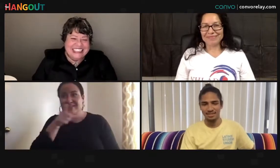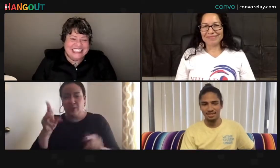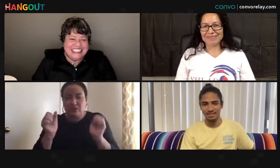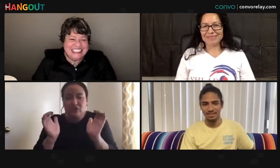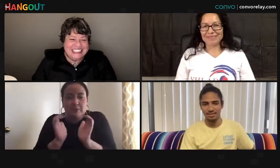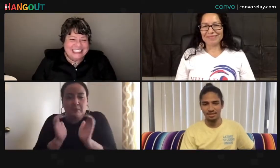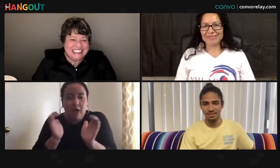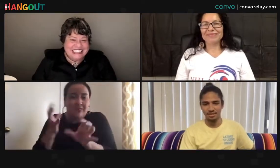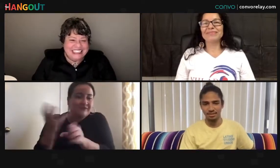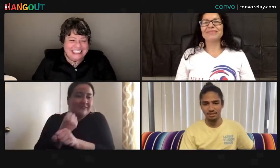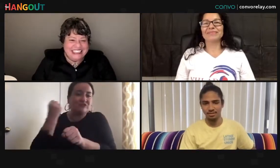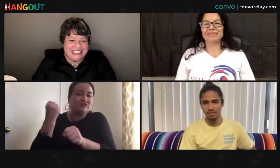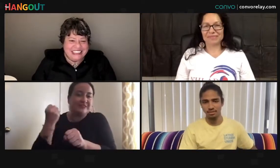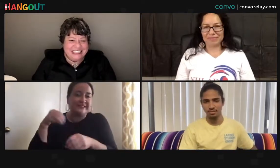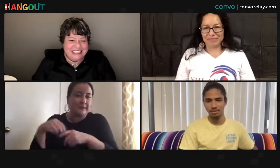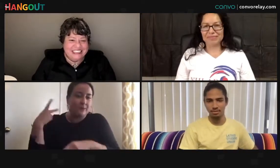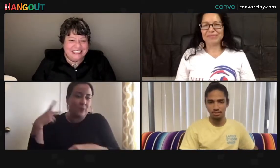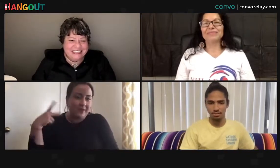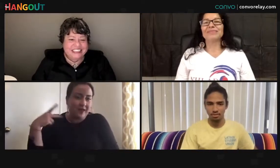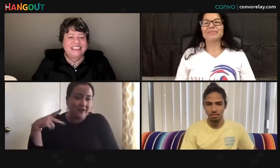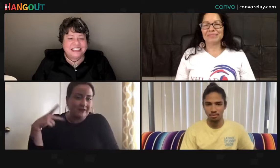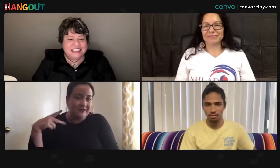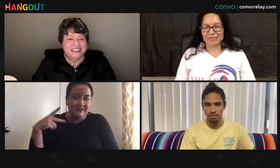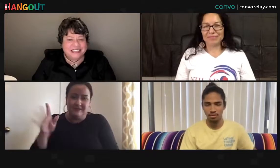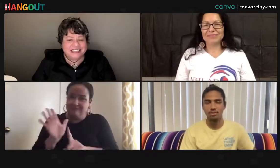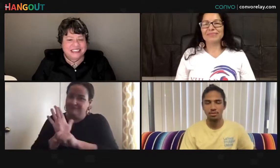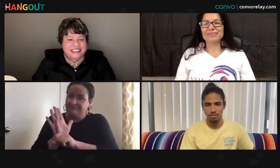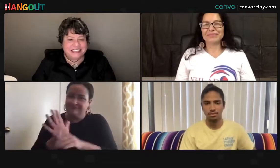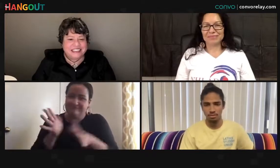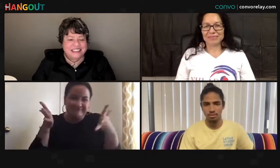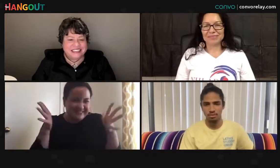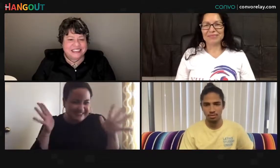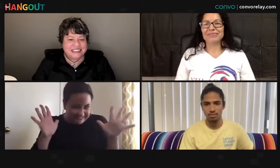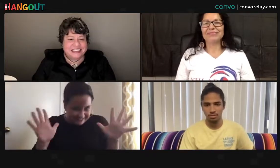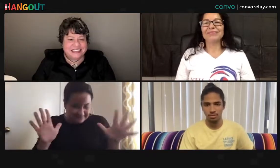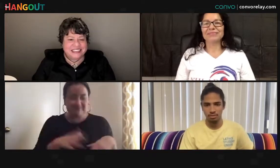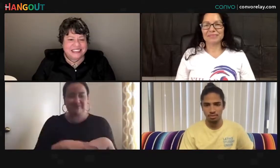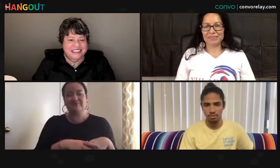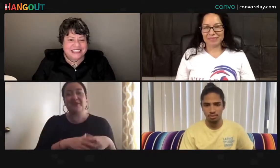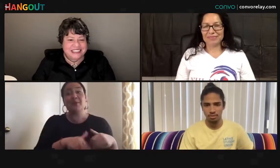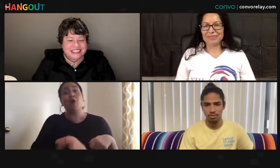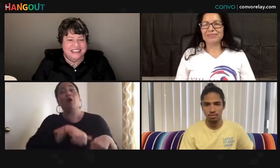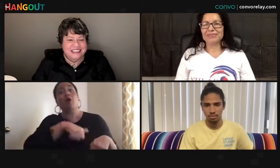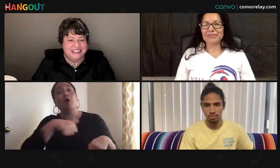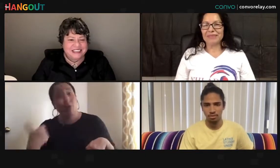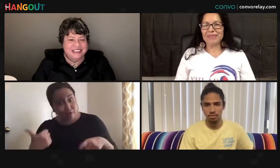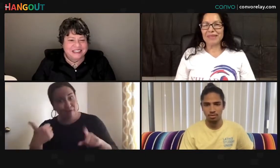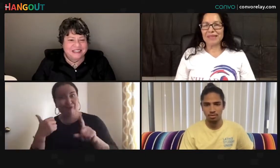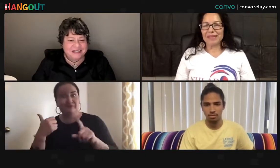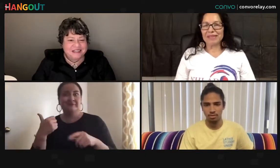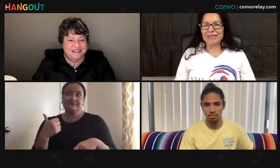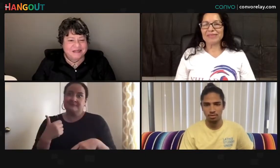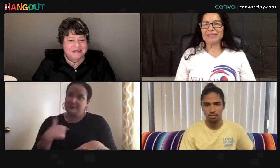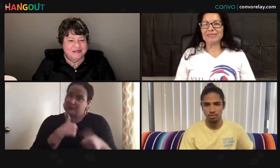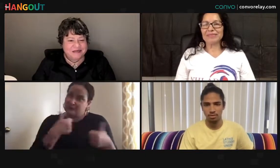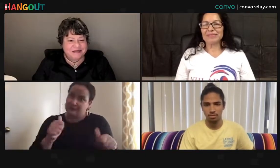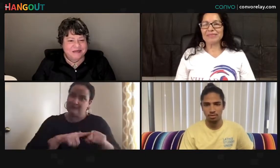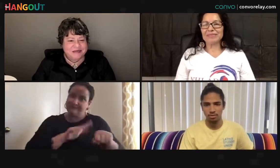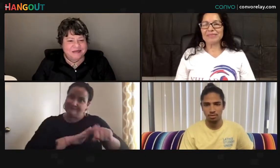people think, but it's not. So it's a small victory in Popolana, and that was pretty much it. And then some of the